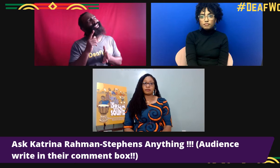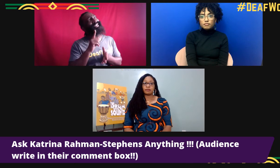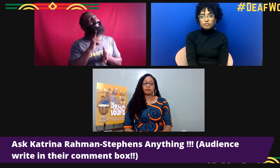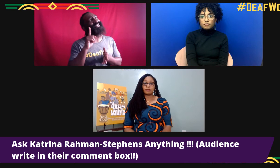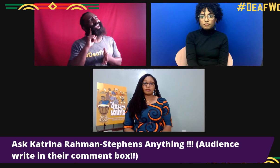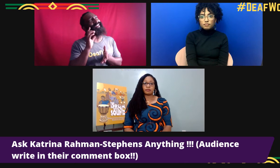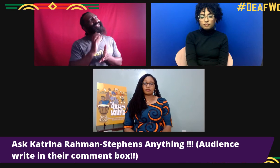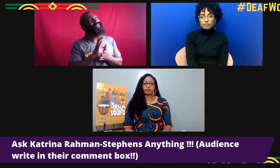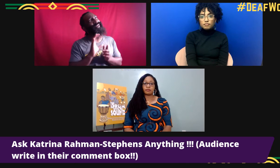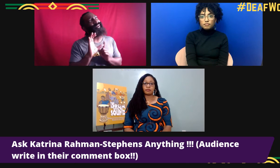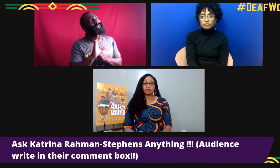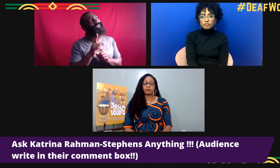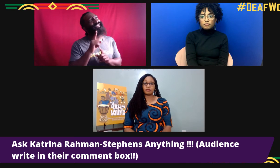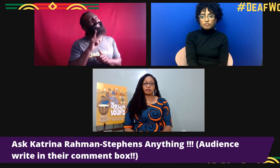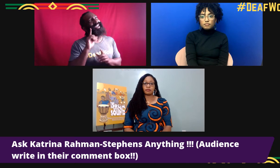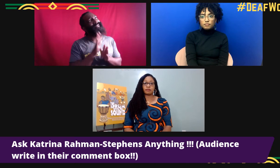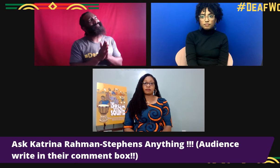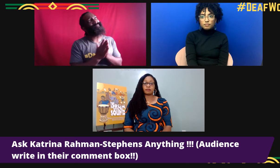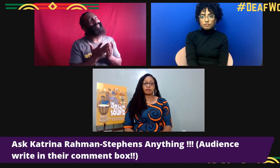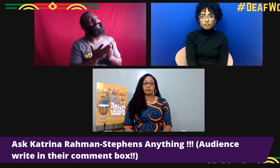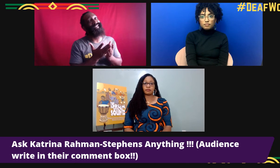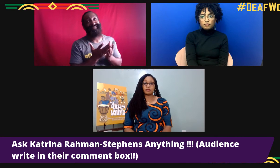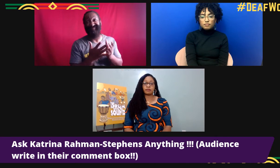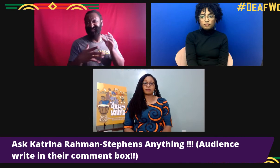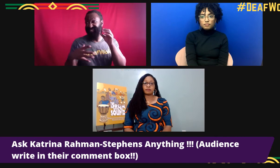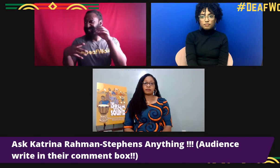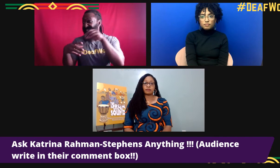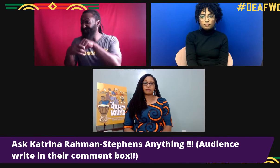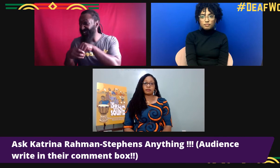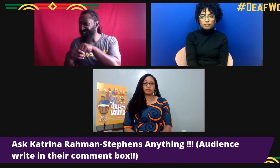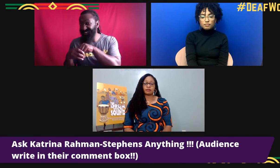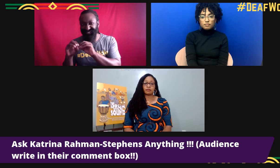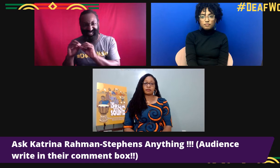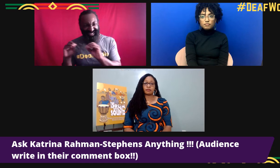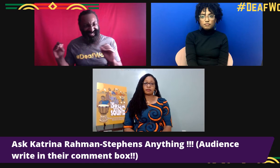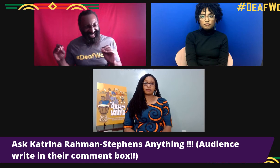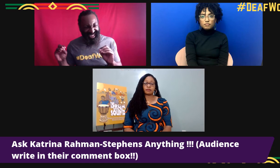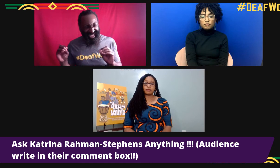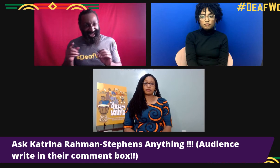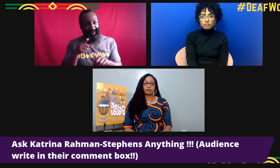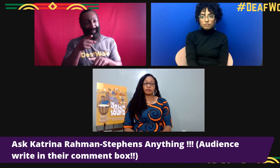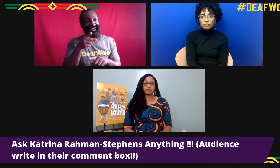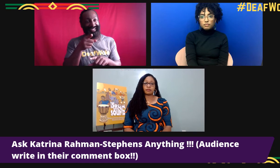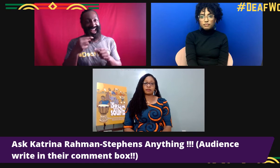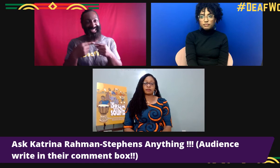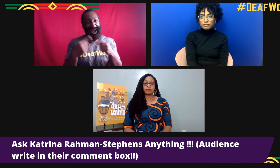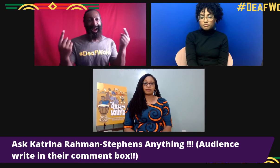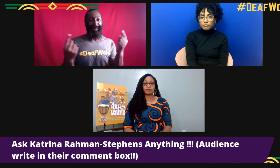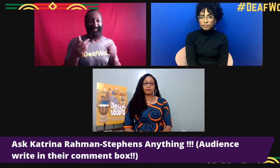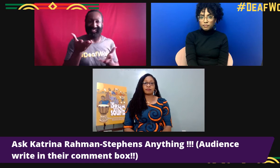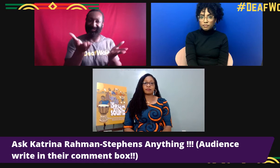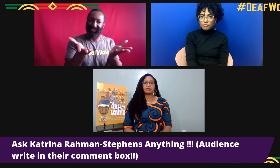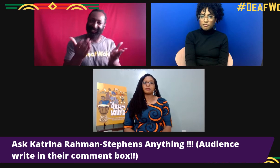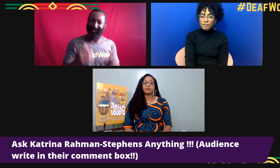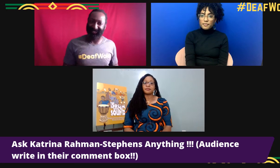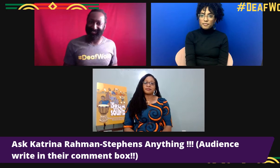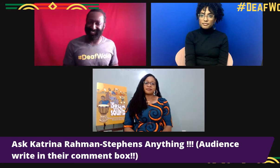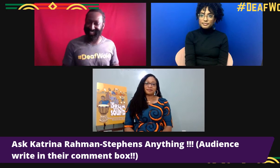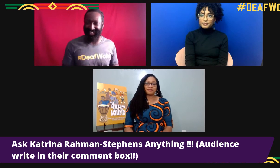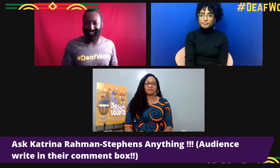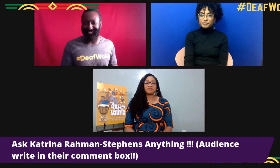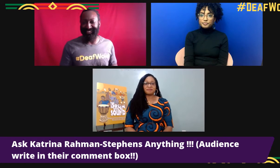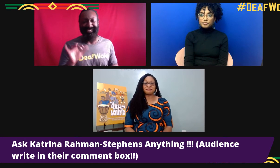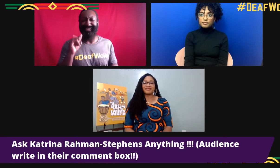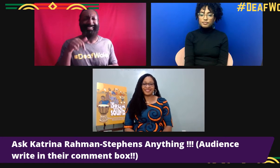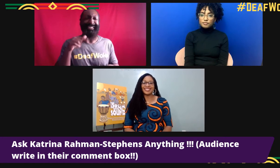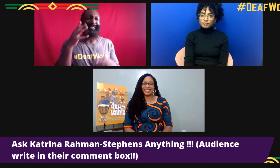If you're gonna write about deaf history, deaf culture, and illustrate that in a book, and not be involved in the deaf community, that would